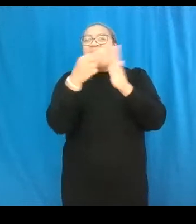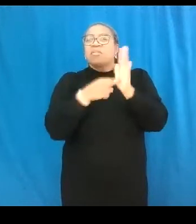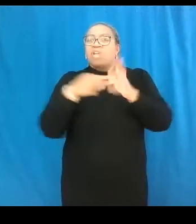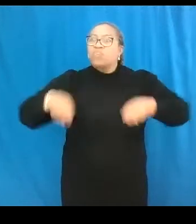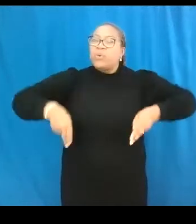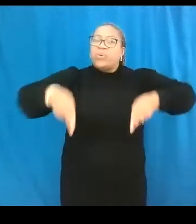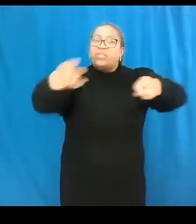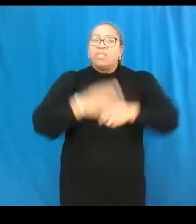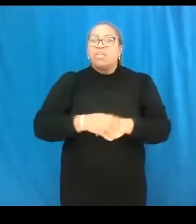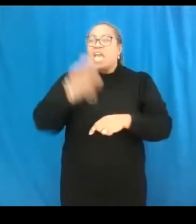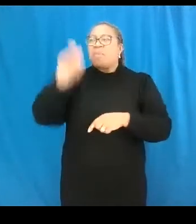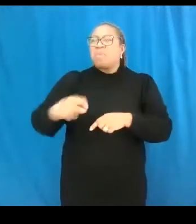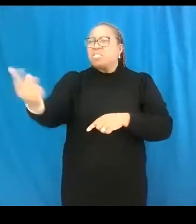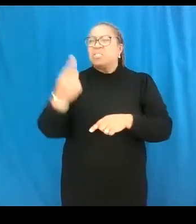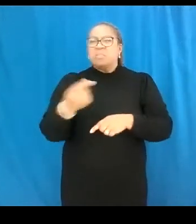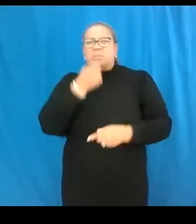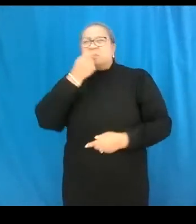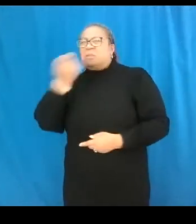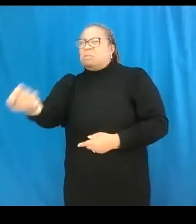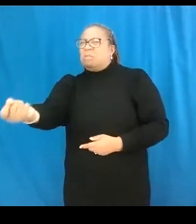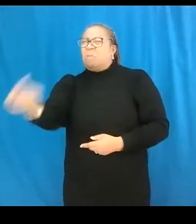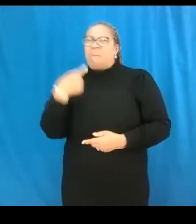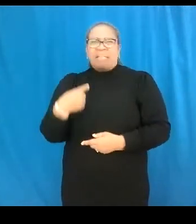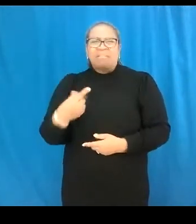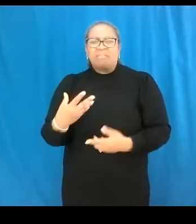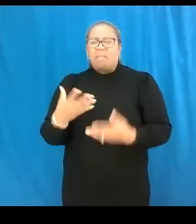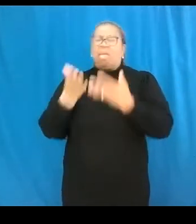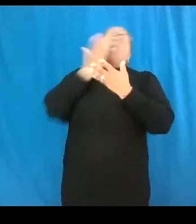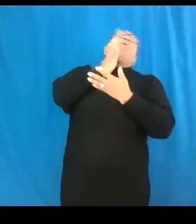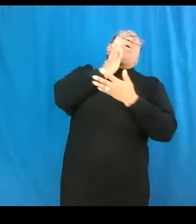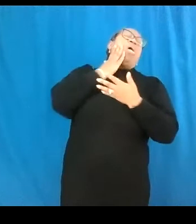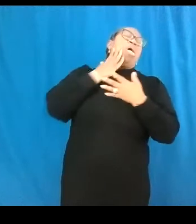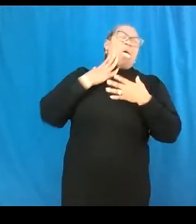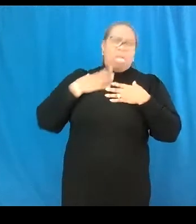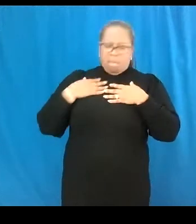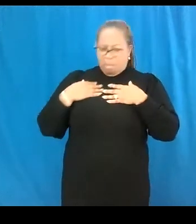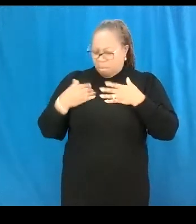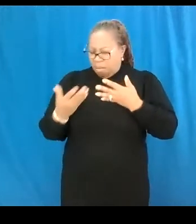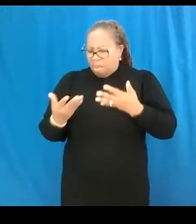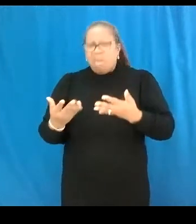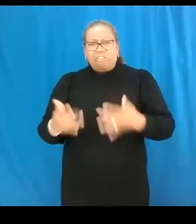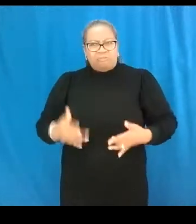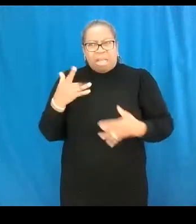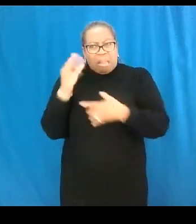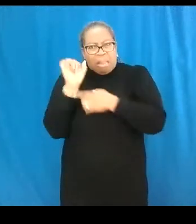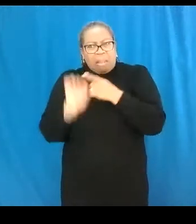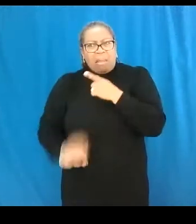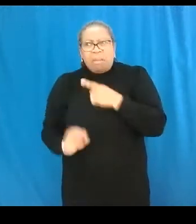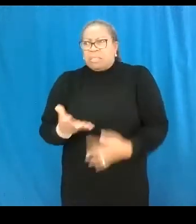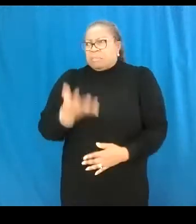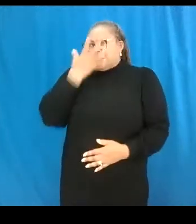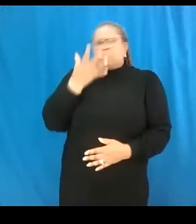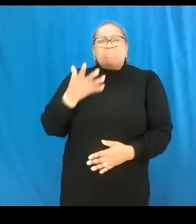face in front of everyone on a busy, hot summer's day. Not only is it humiliating, but it's